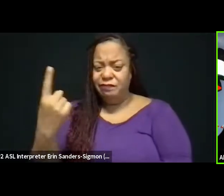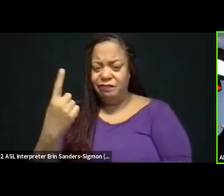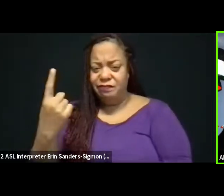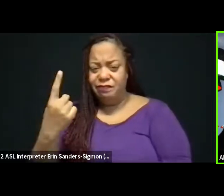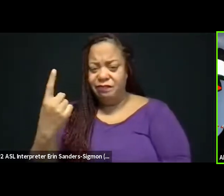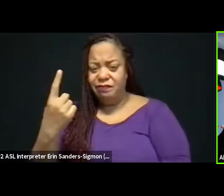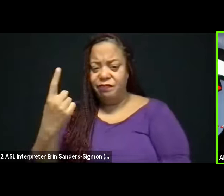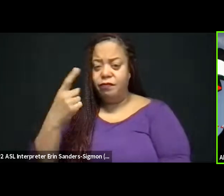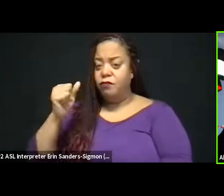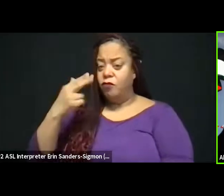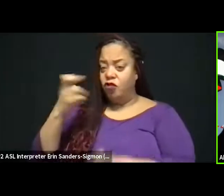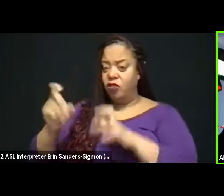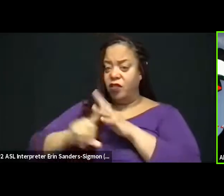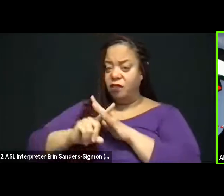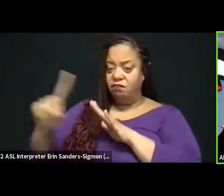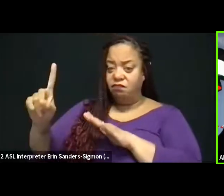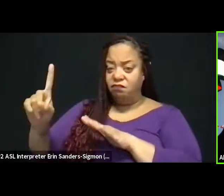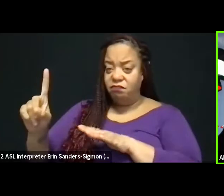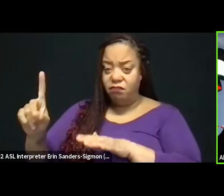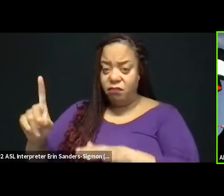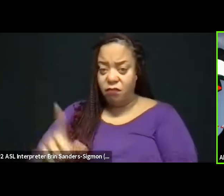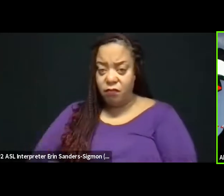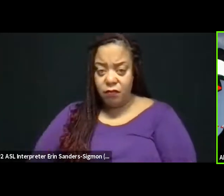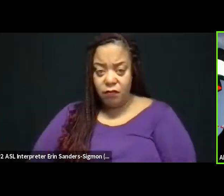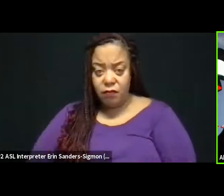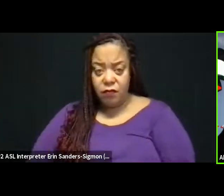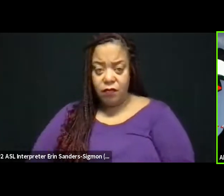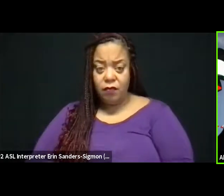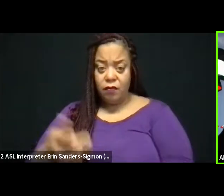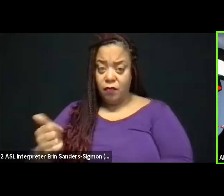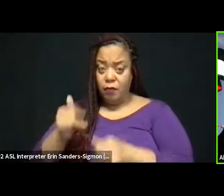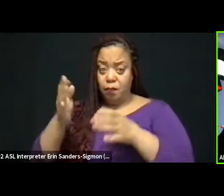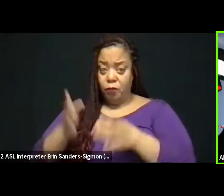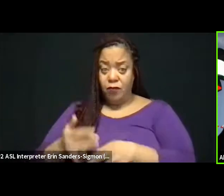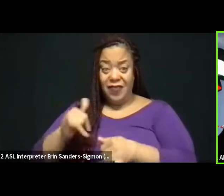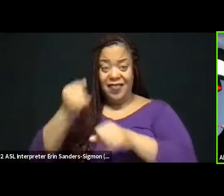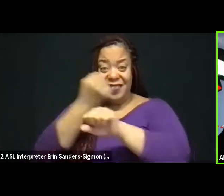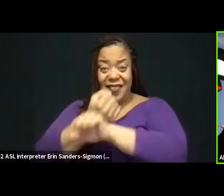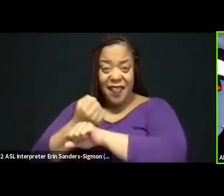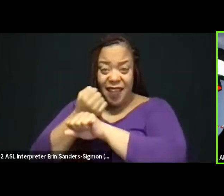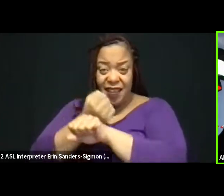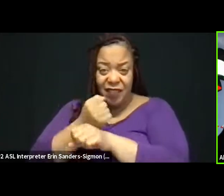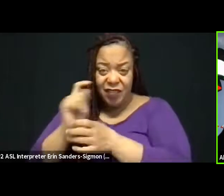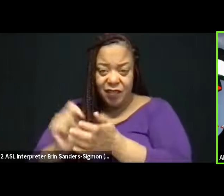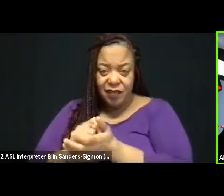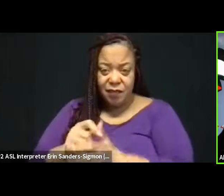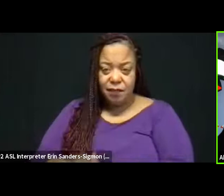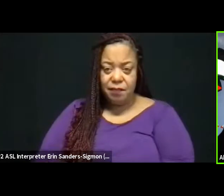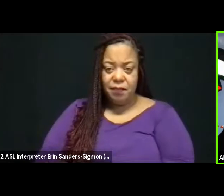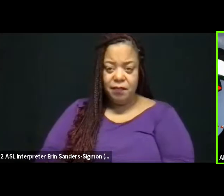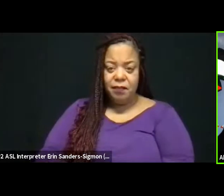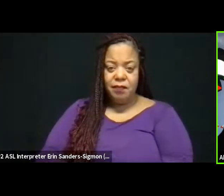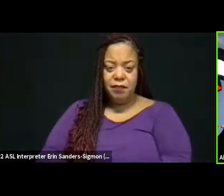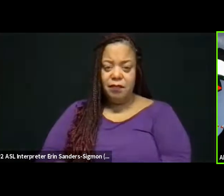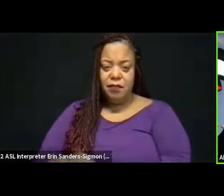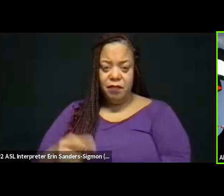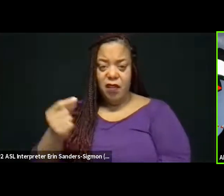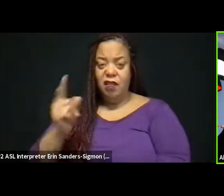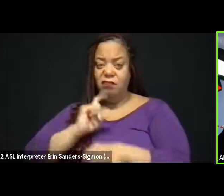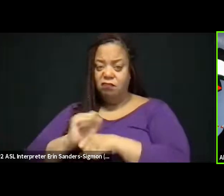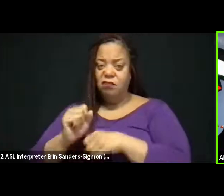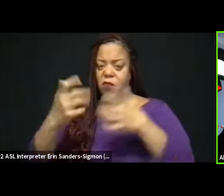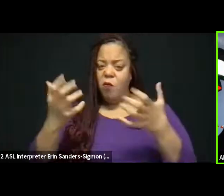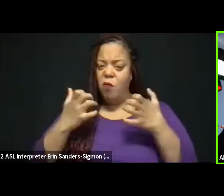day is to try and do what I can to restore relationship to my ancestors. That's part of me committing and recommitting